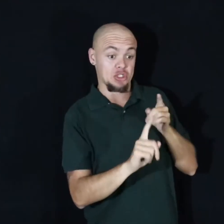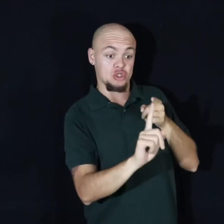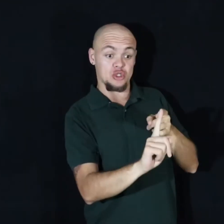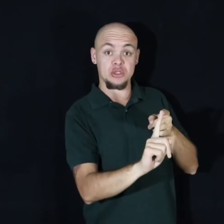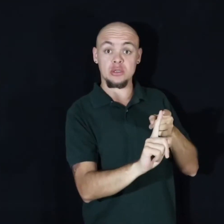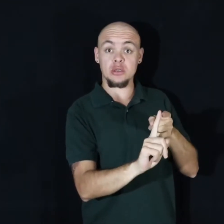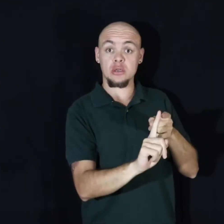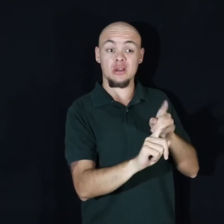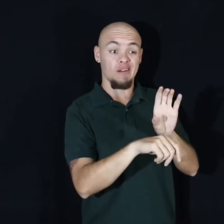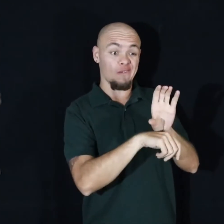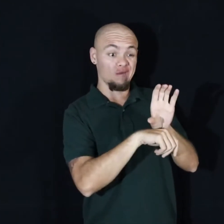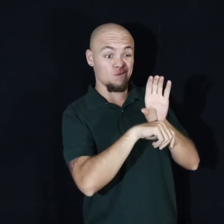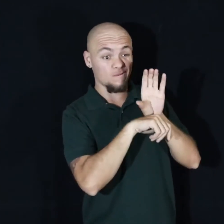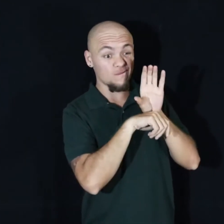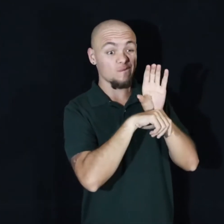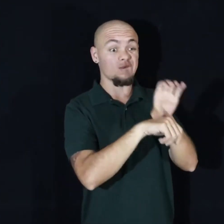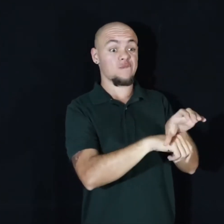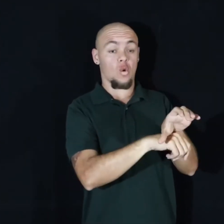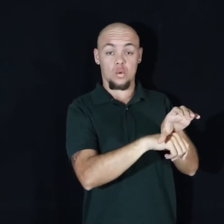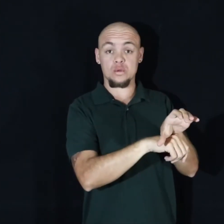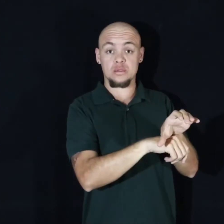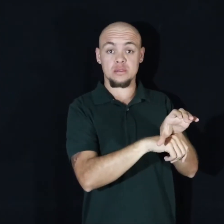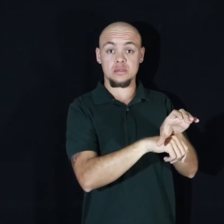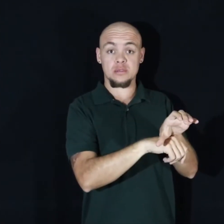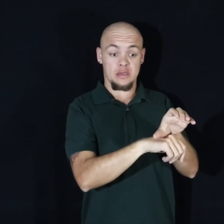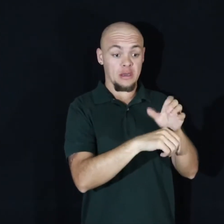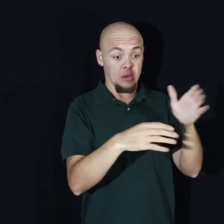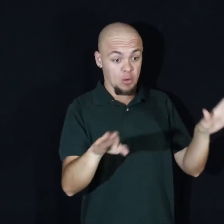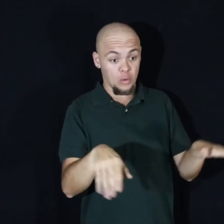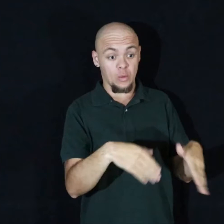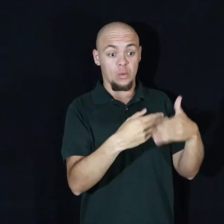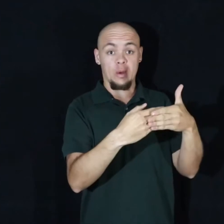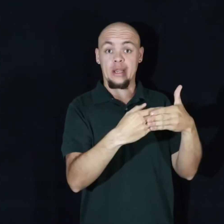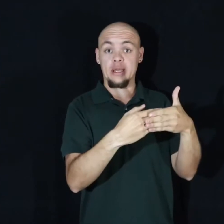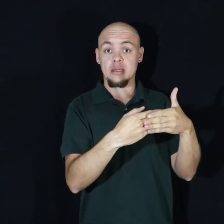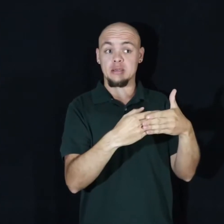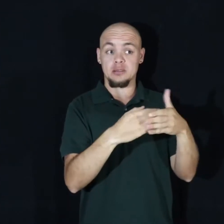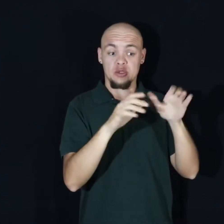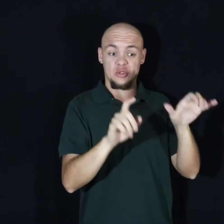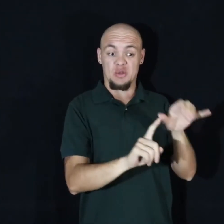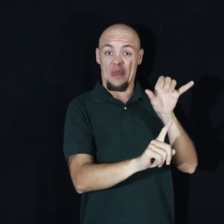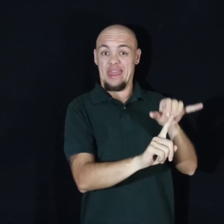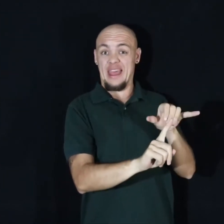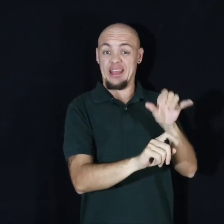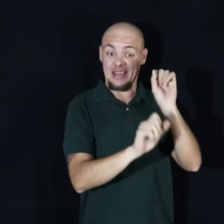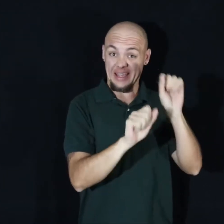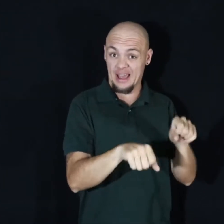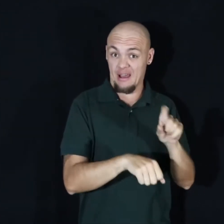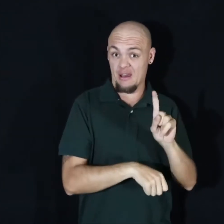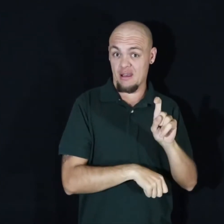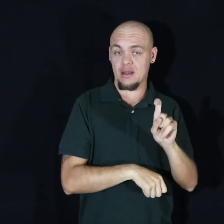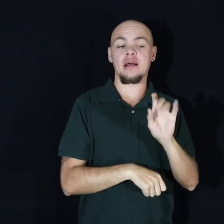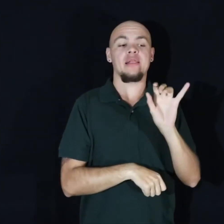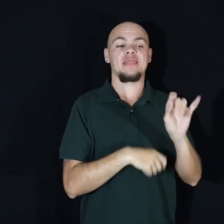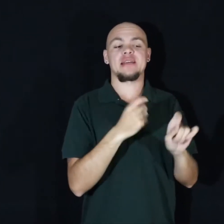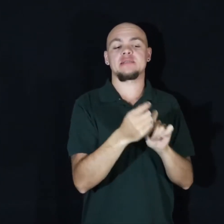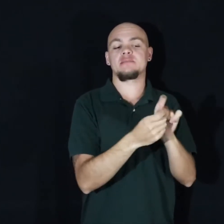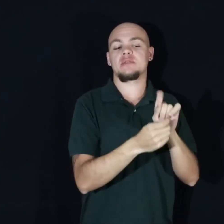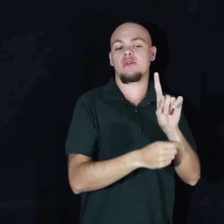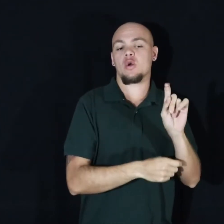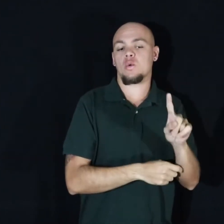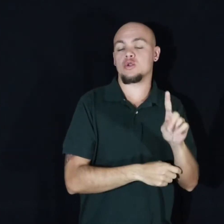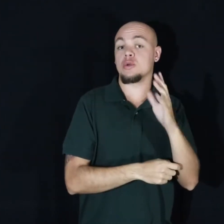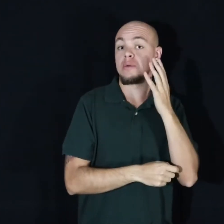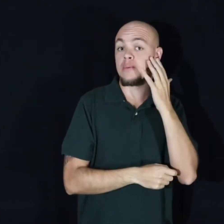at is, can pastors be forced to perform a wedding? And the reason